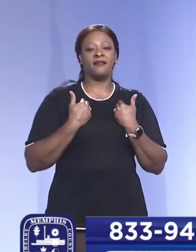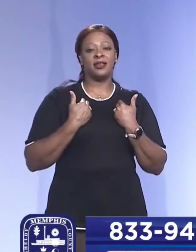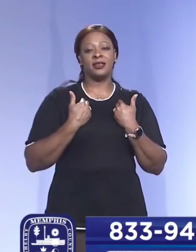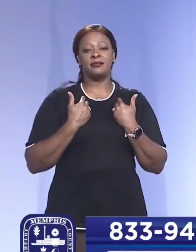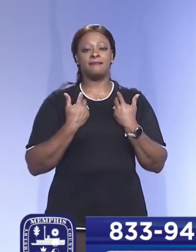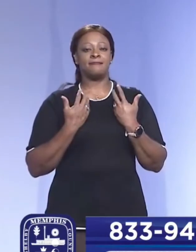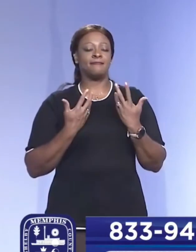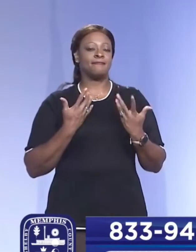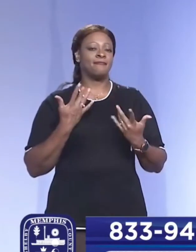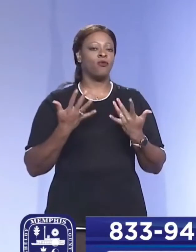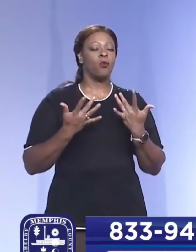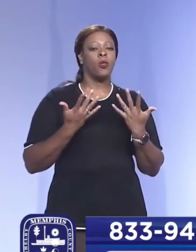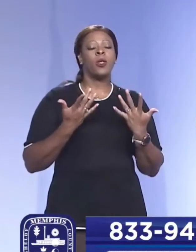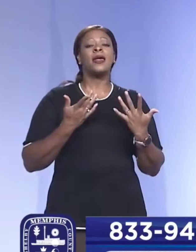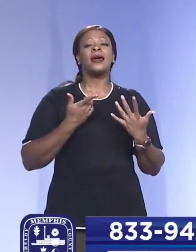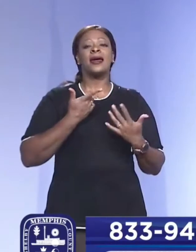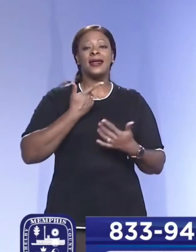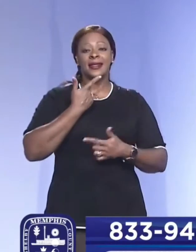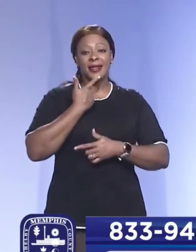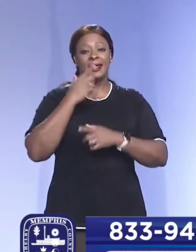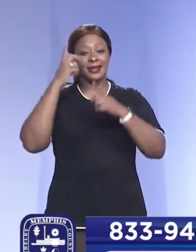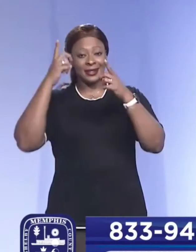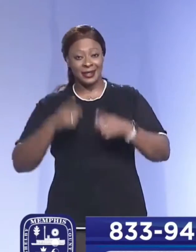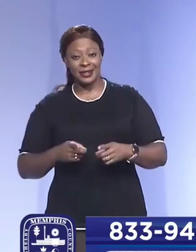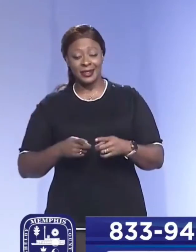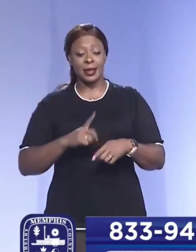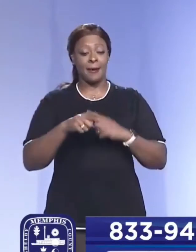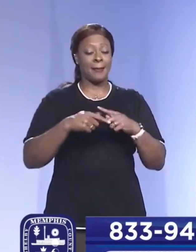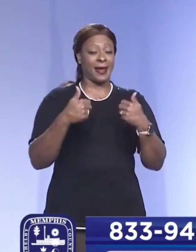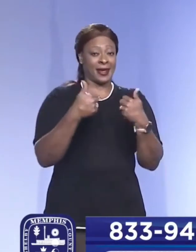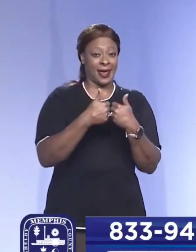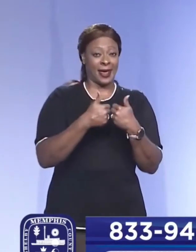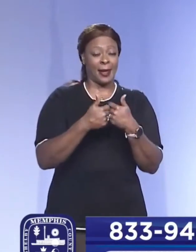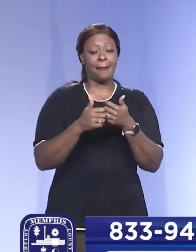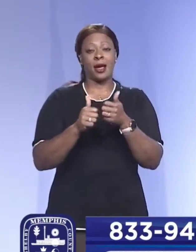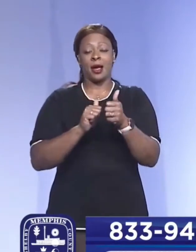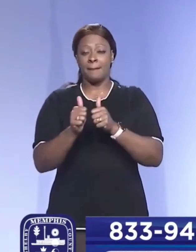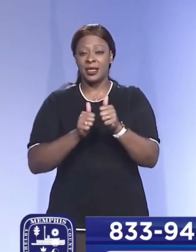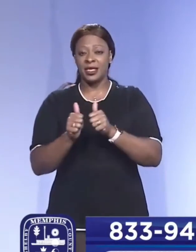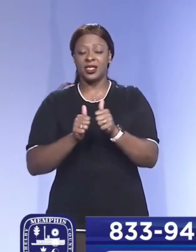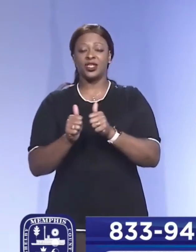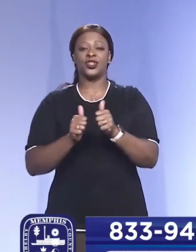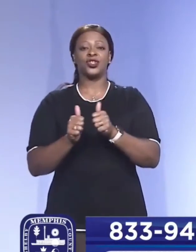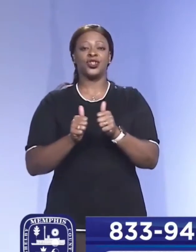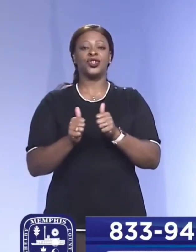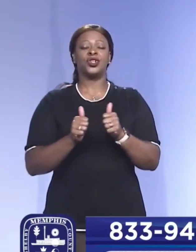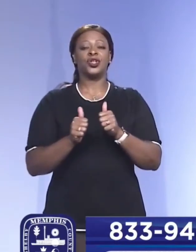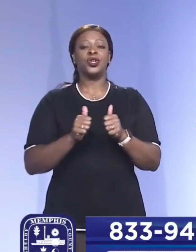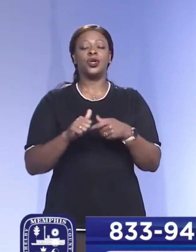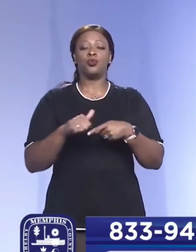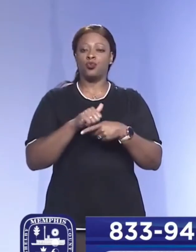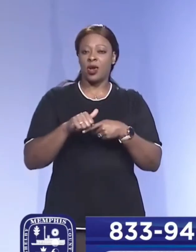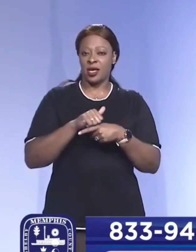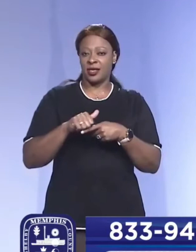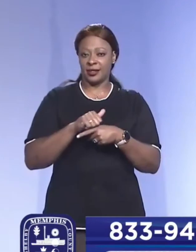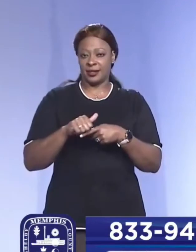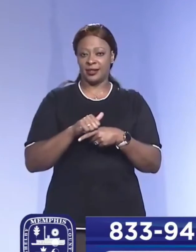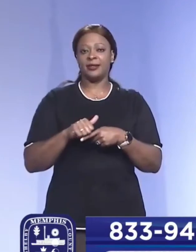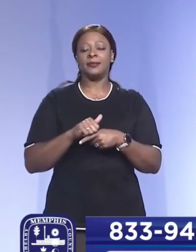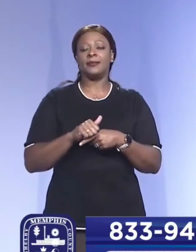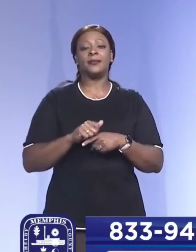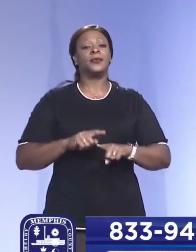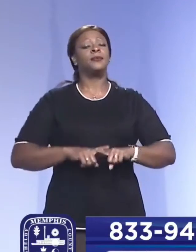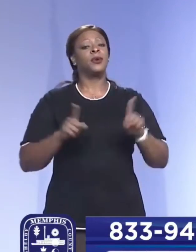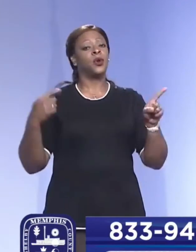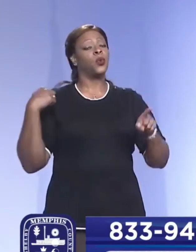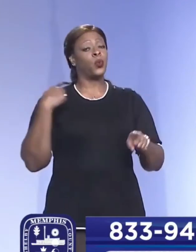a say-so in terms of the game, the competition, the practices. However, we